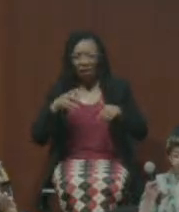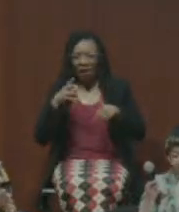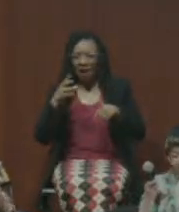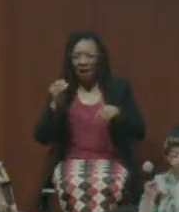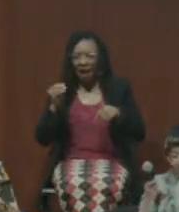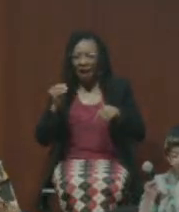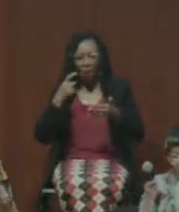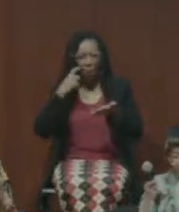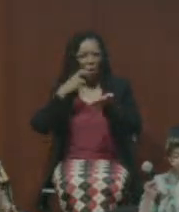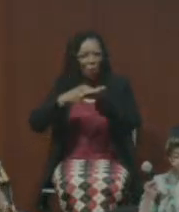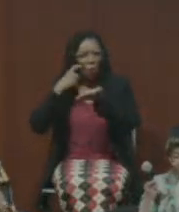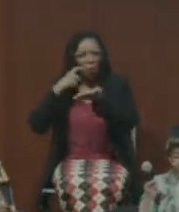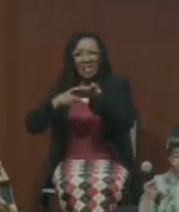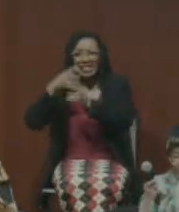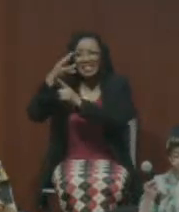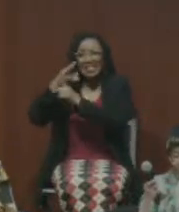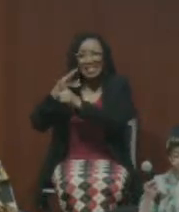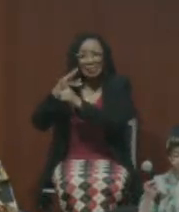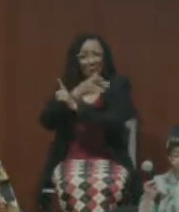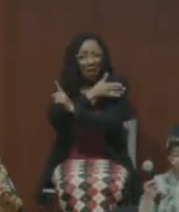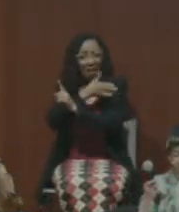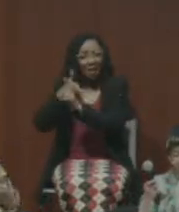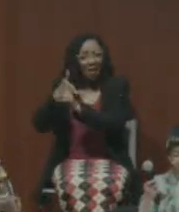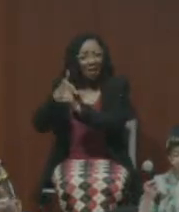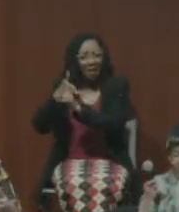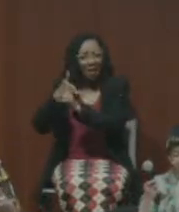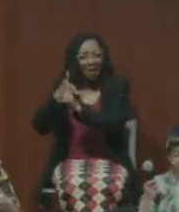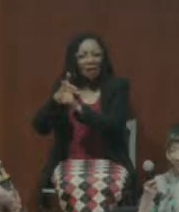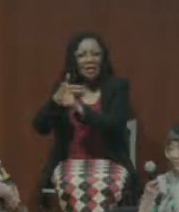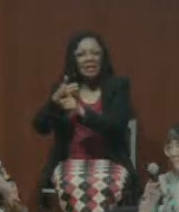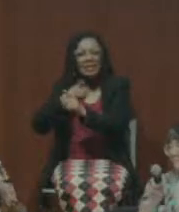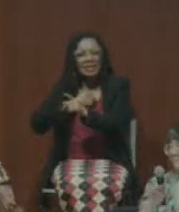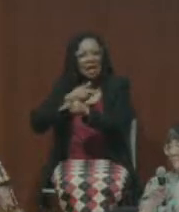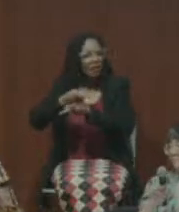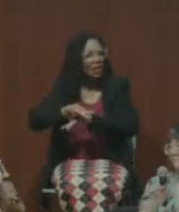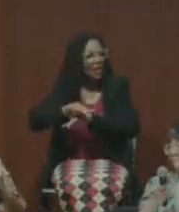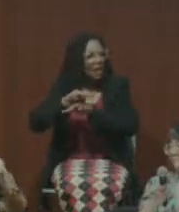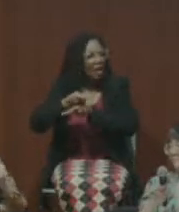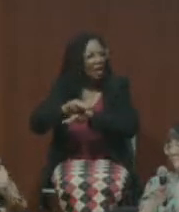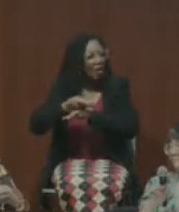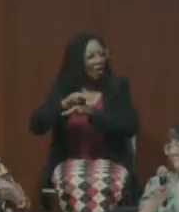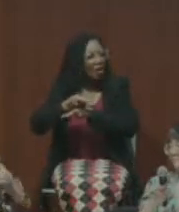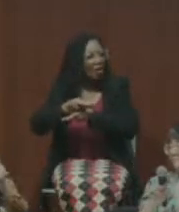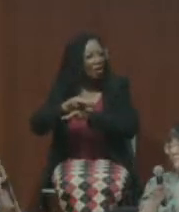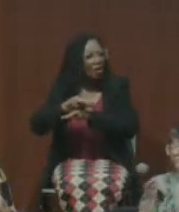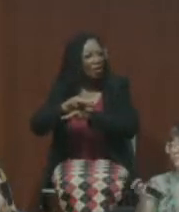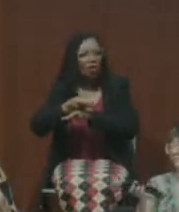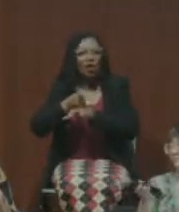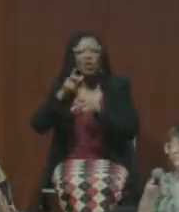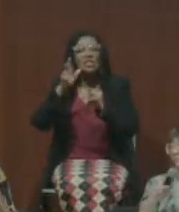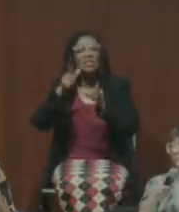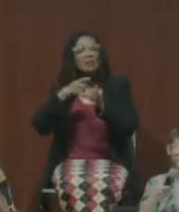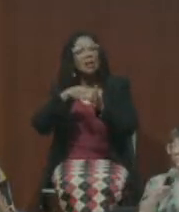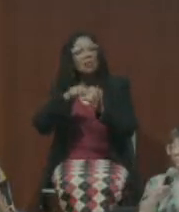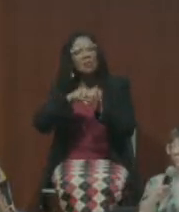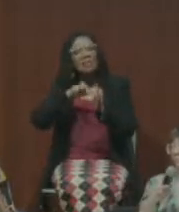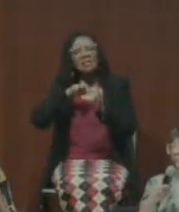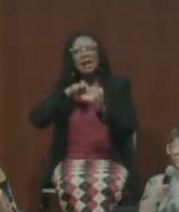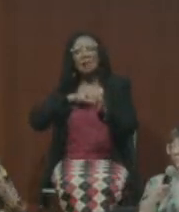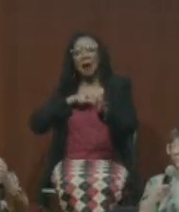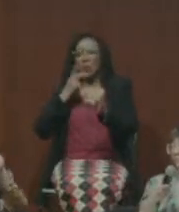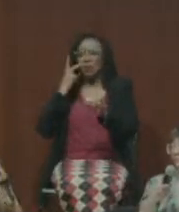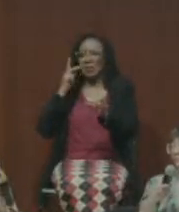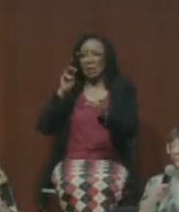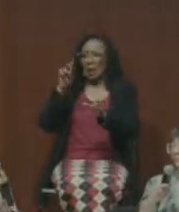have witnessed over the past 6 months is self-care. Like, you need to step away from what you're seeing on the